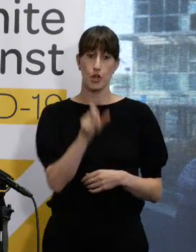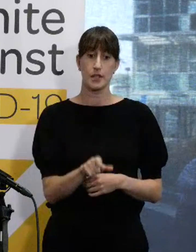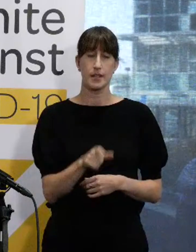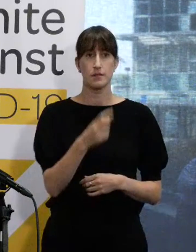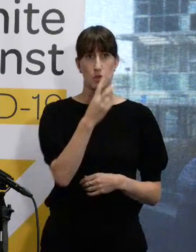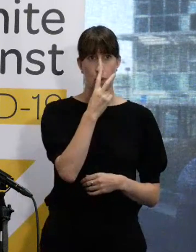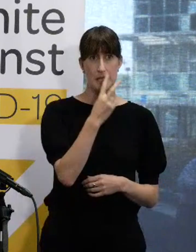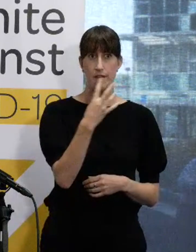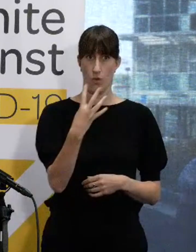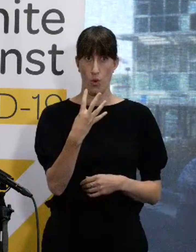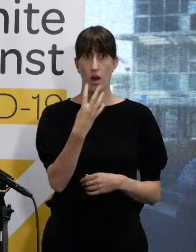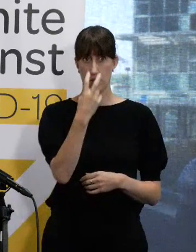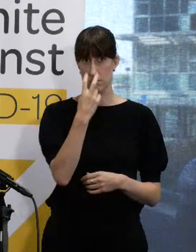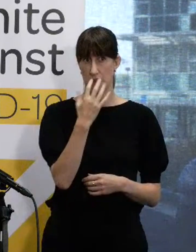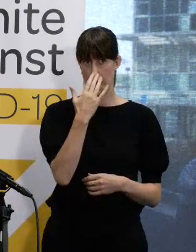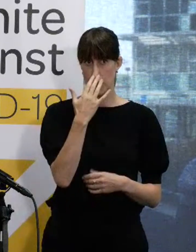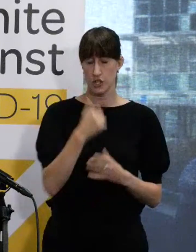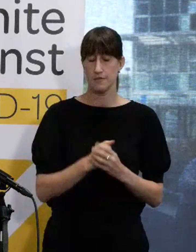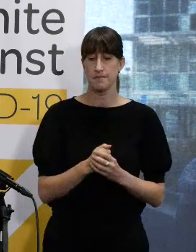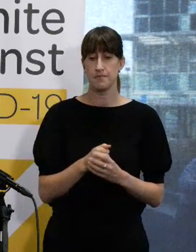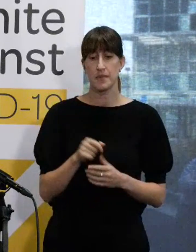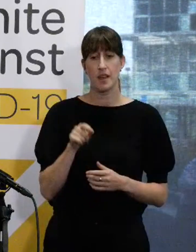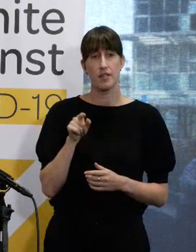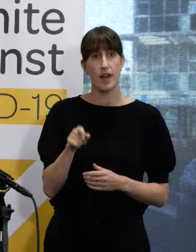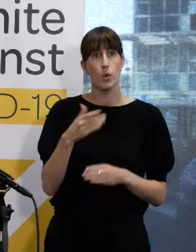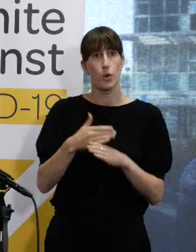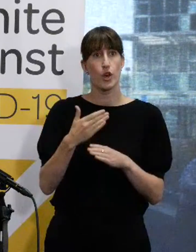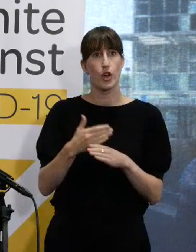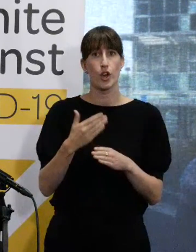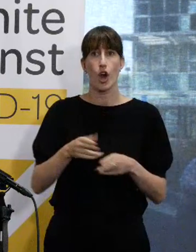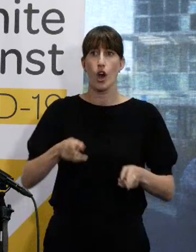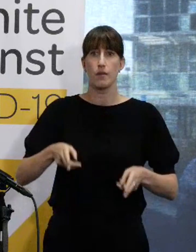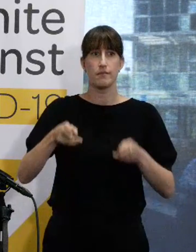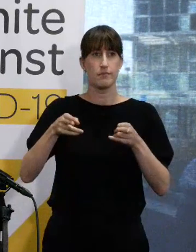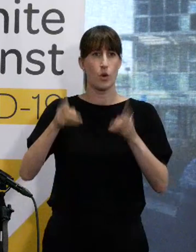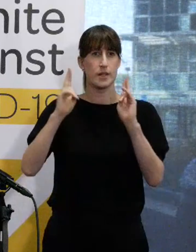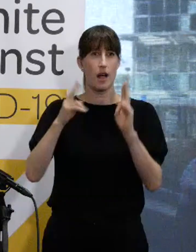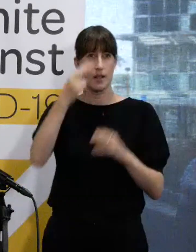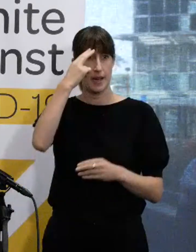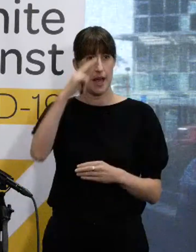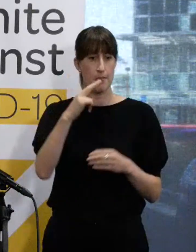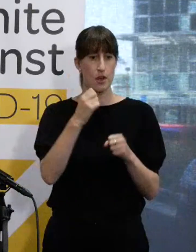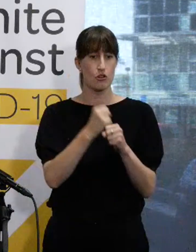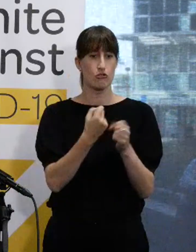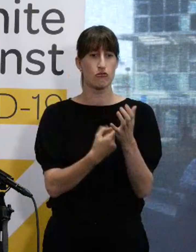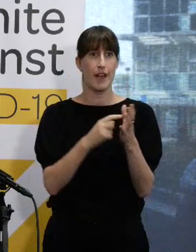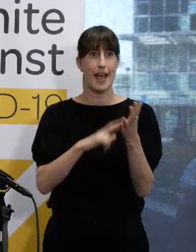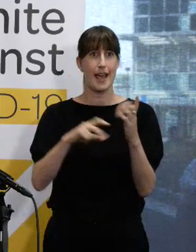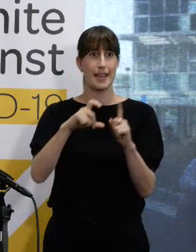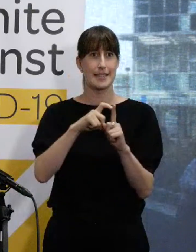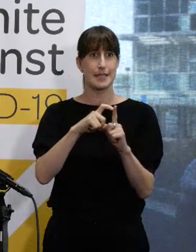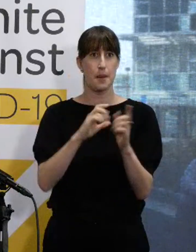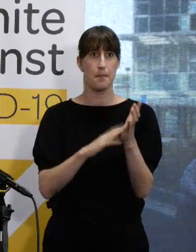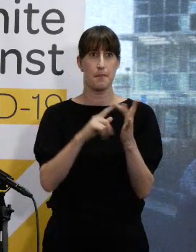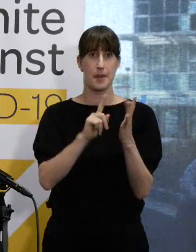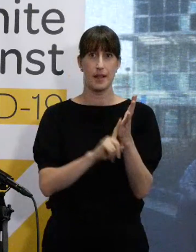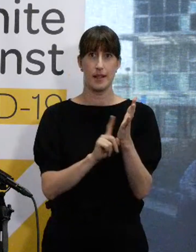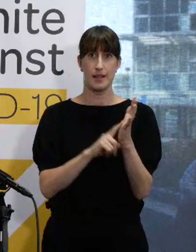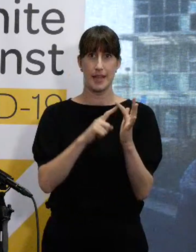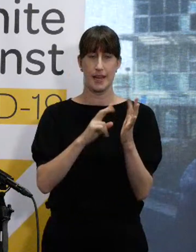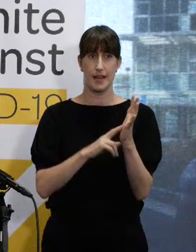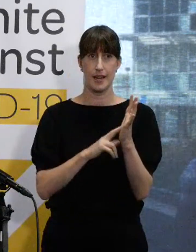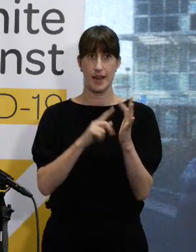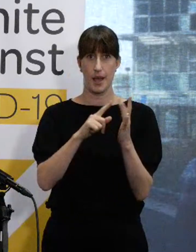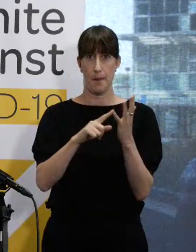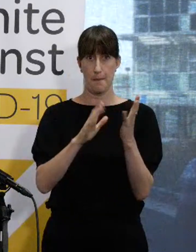Managed Isolation Facility whose positive test result was following a test on Tuesday. The case